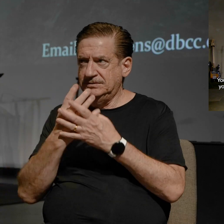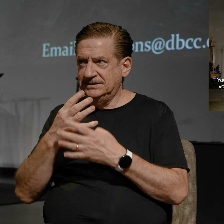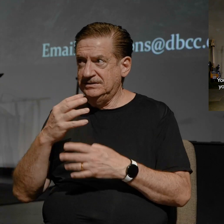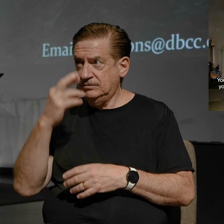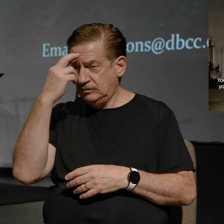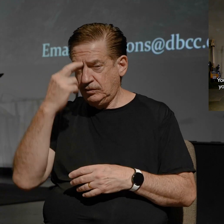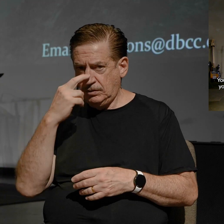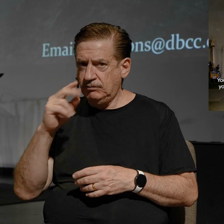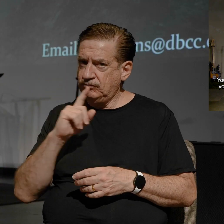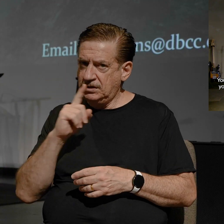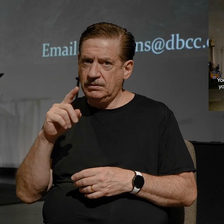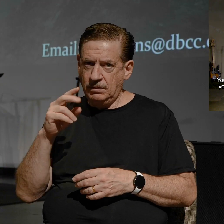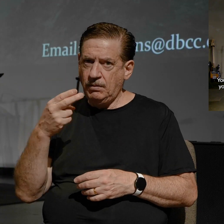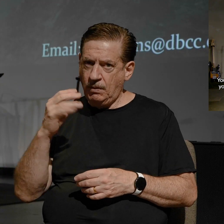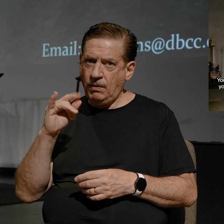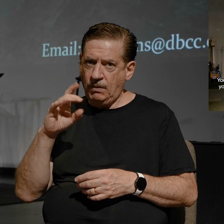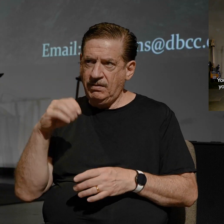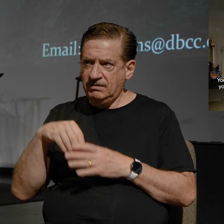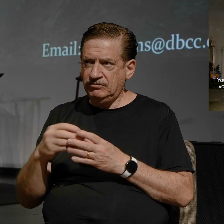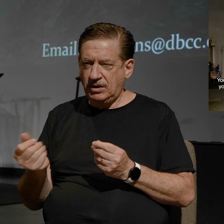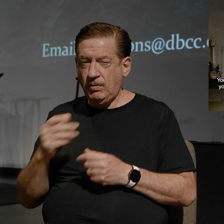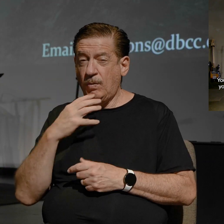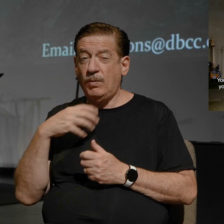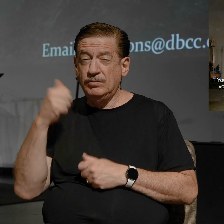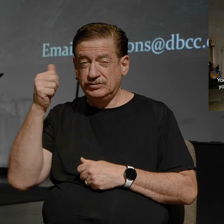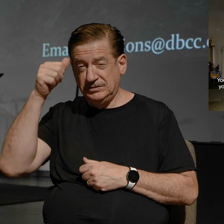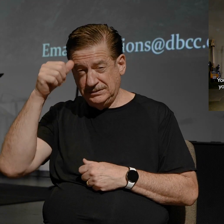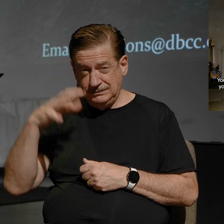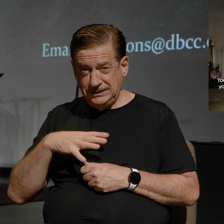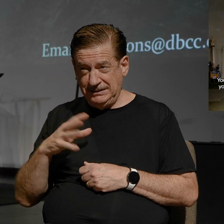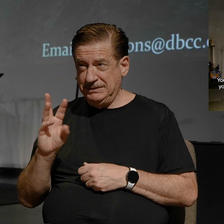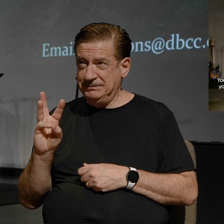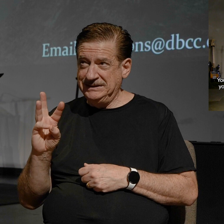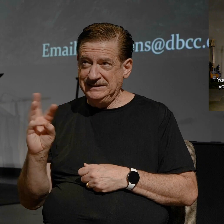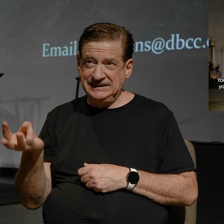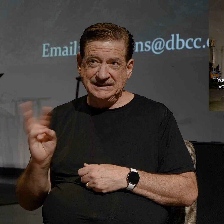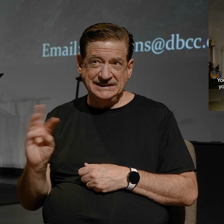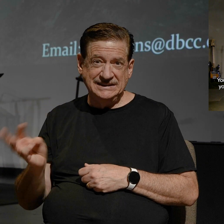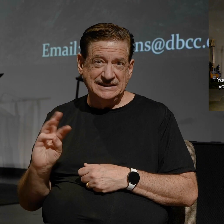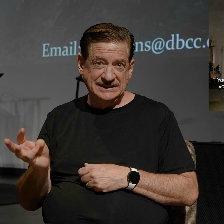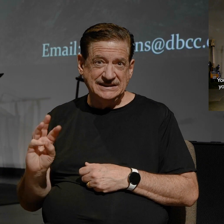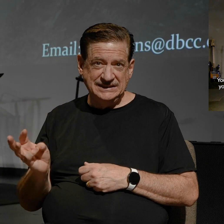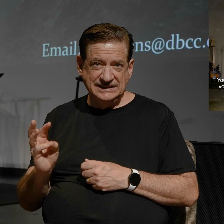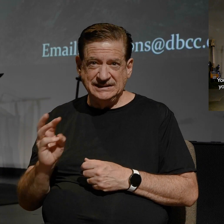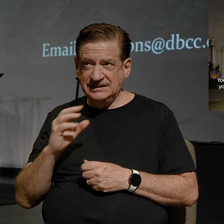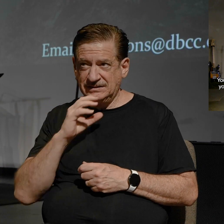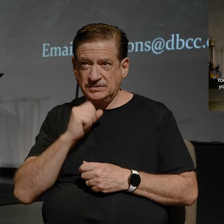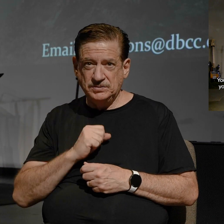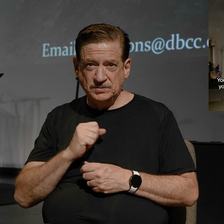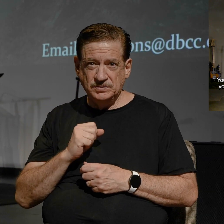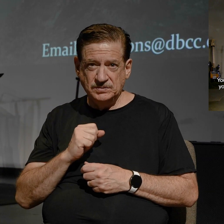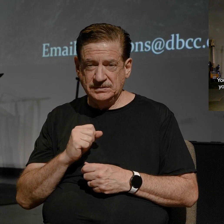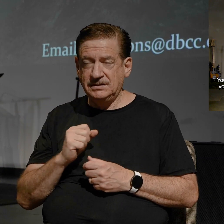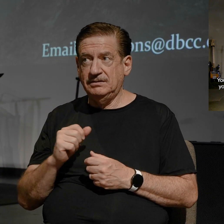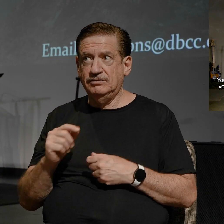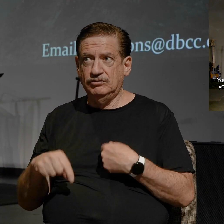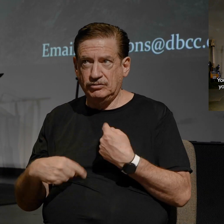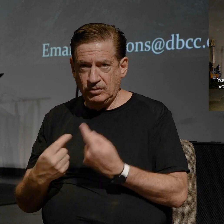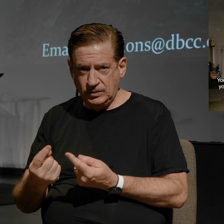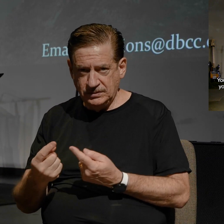a hole in the ground. He's an older man, could be in his 60s, perhaps, and he's awaiting